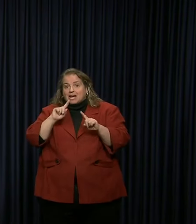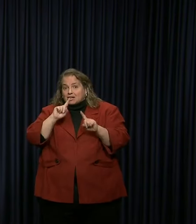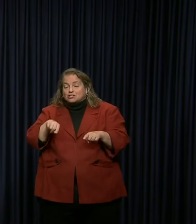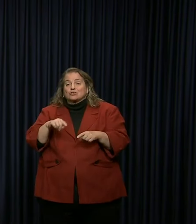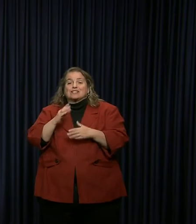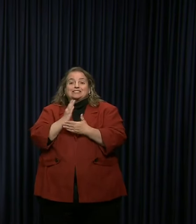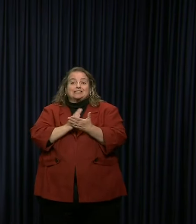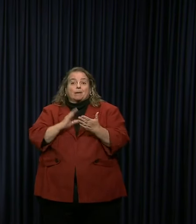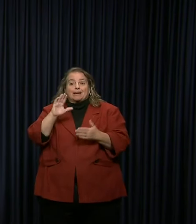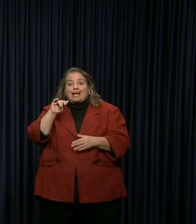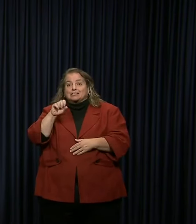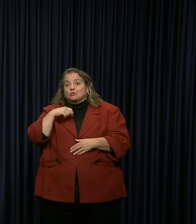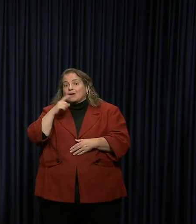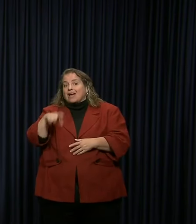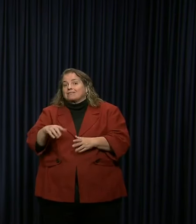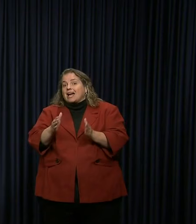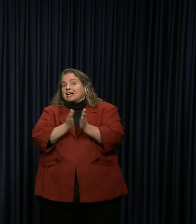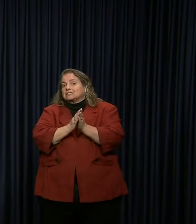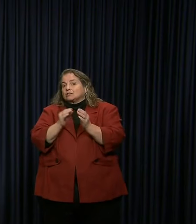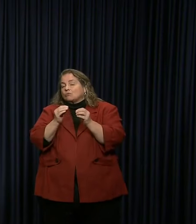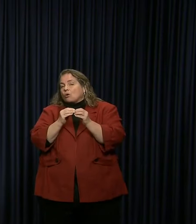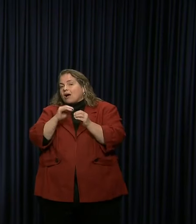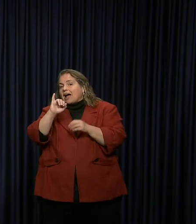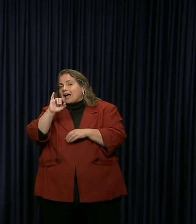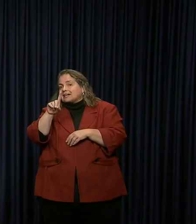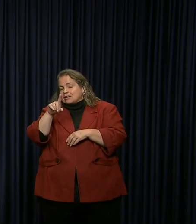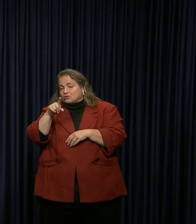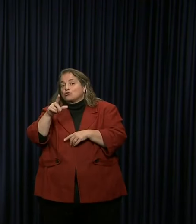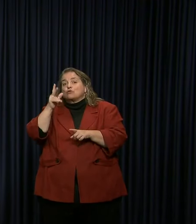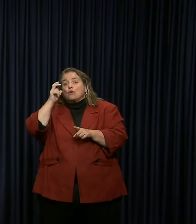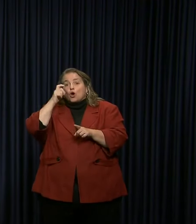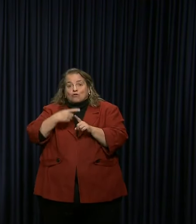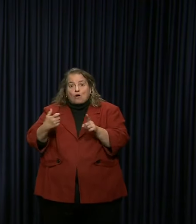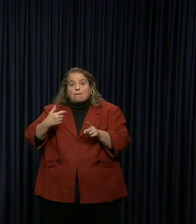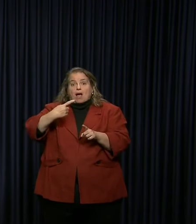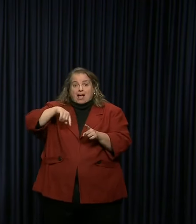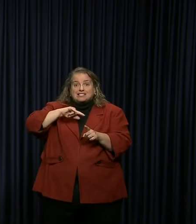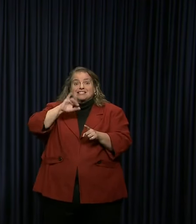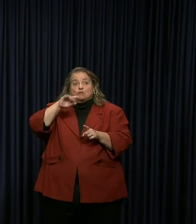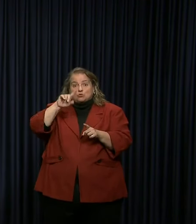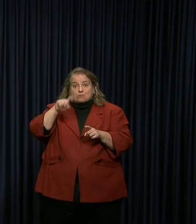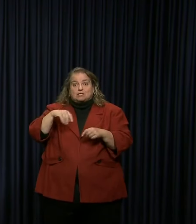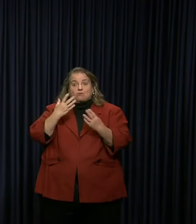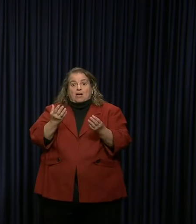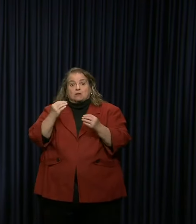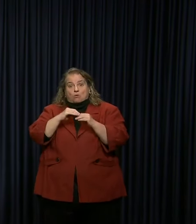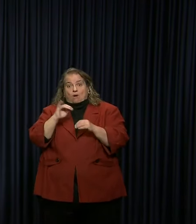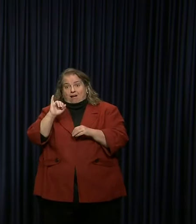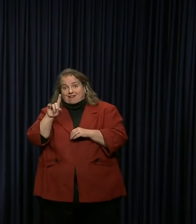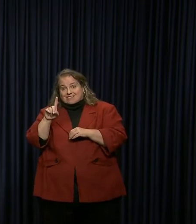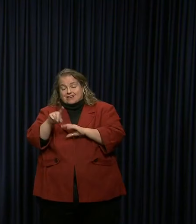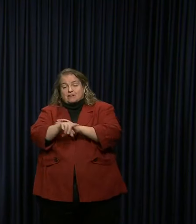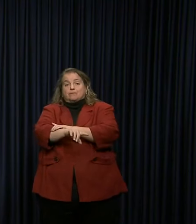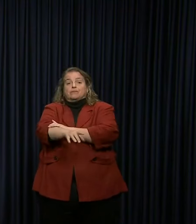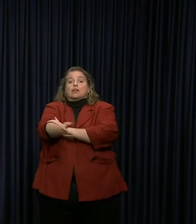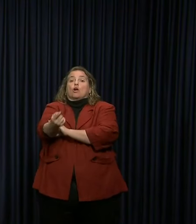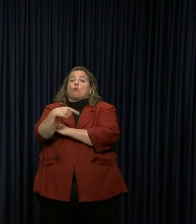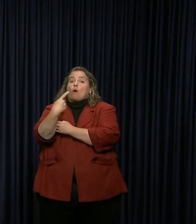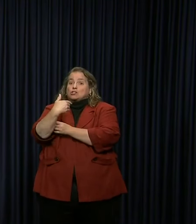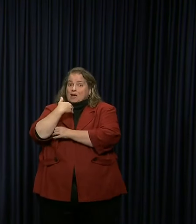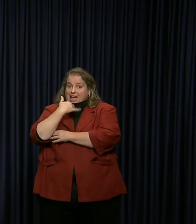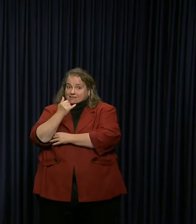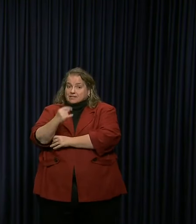request additional ID in those cases. So you have heard from us if you need to provide that, and once we have it, we're